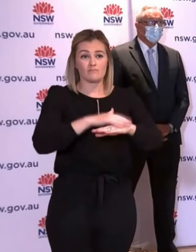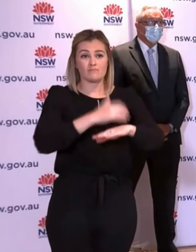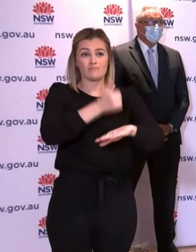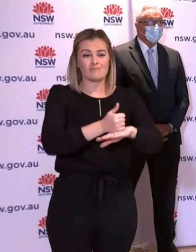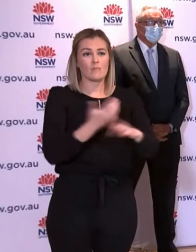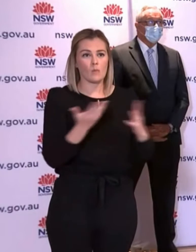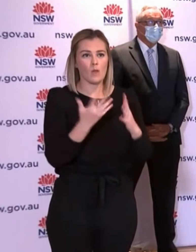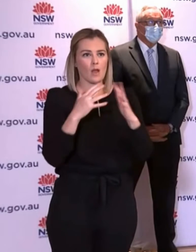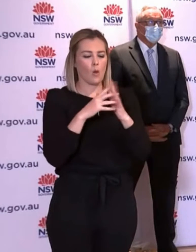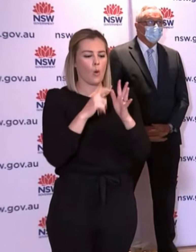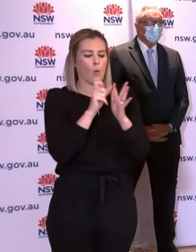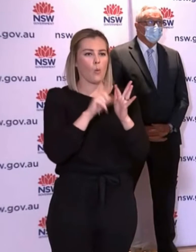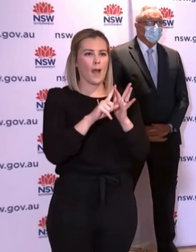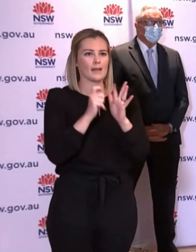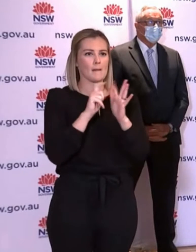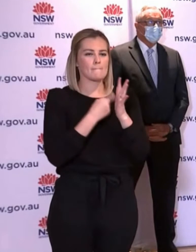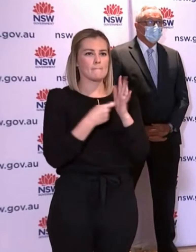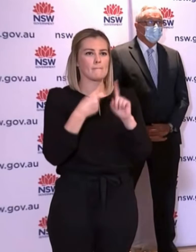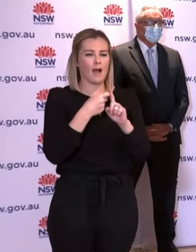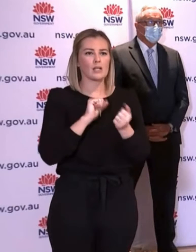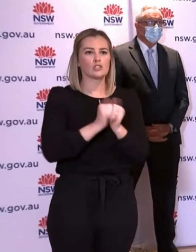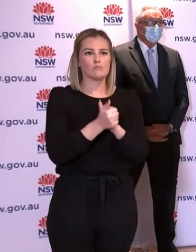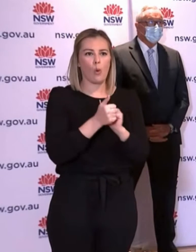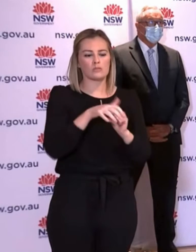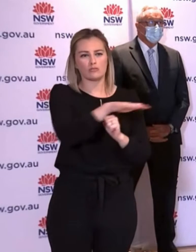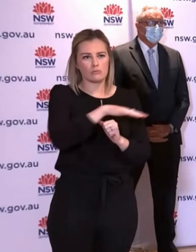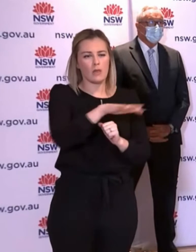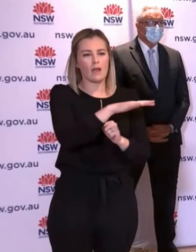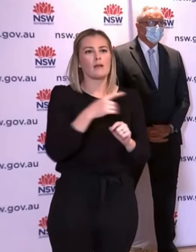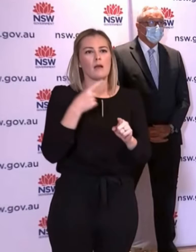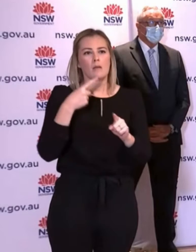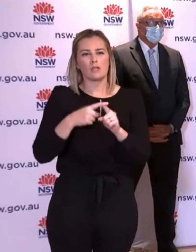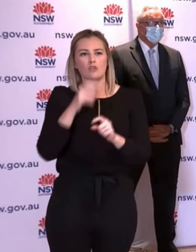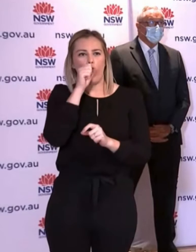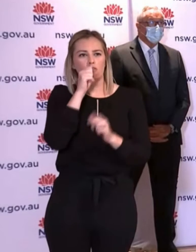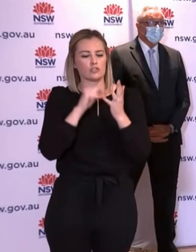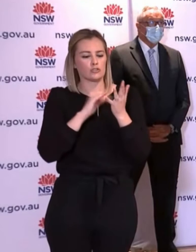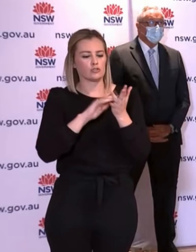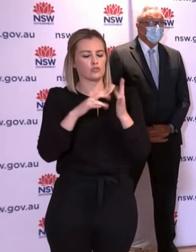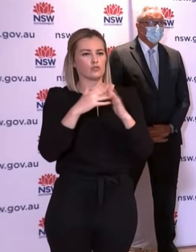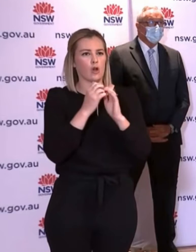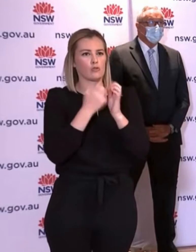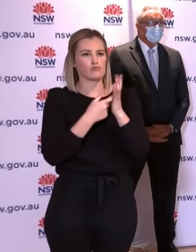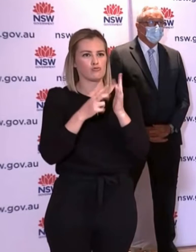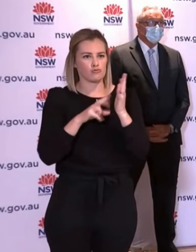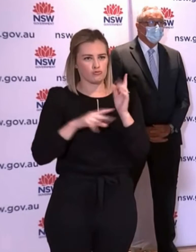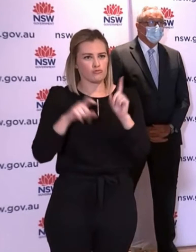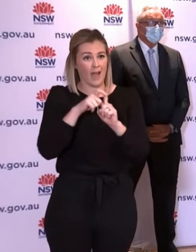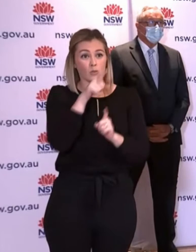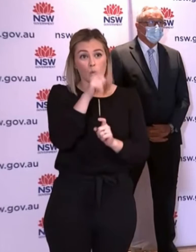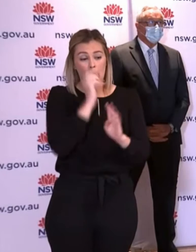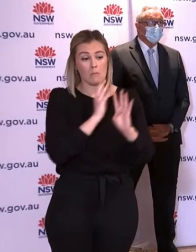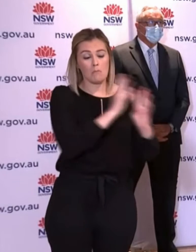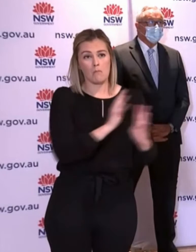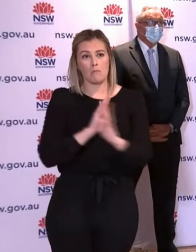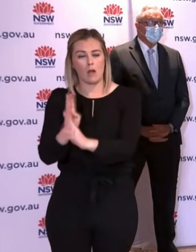Wade Park Sports Ground and also the Orange Showground. So please come forward to get tested. And for all residents of